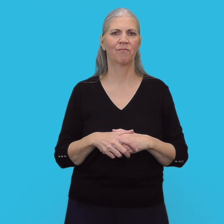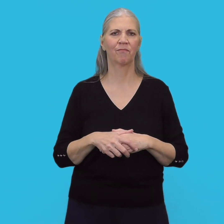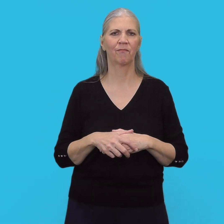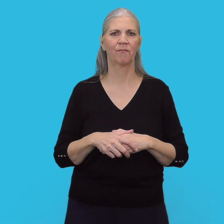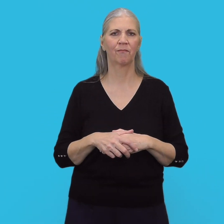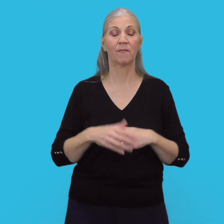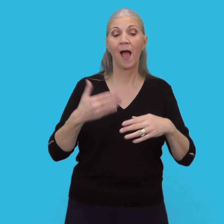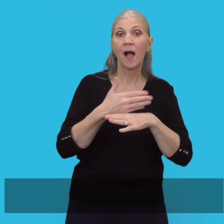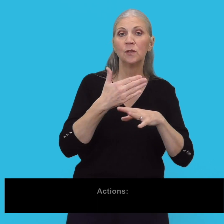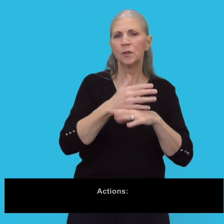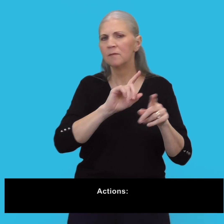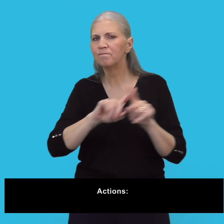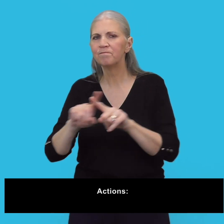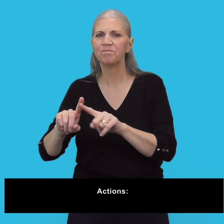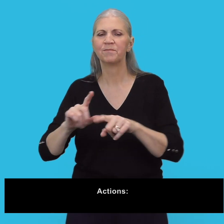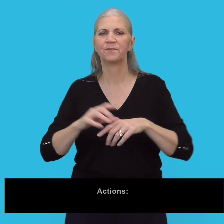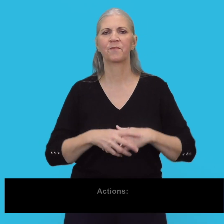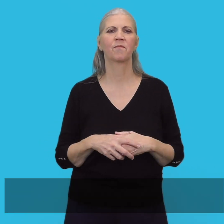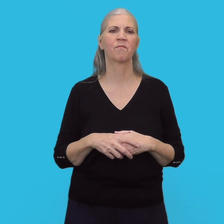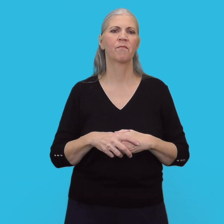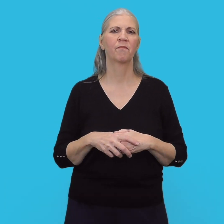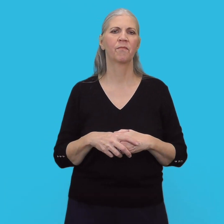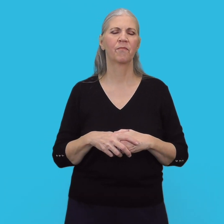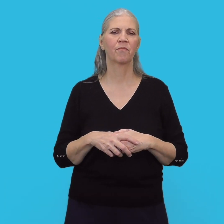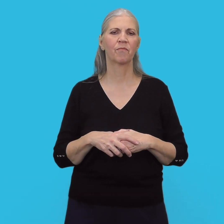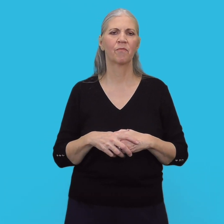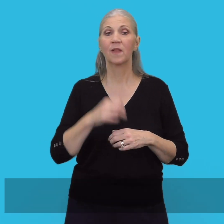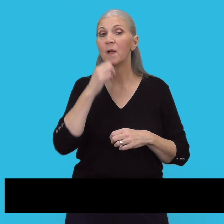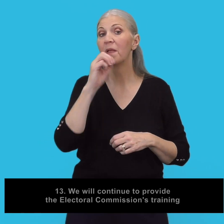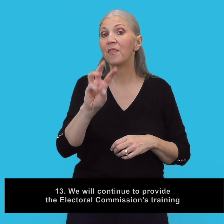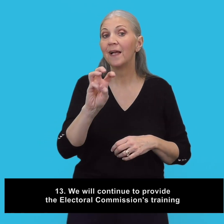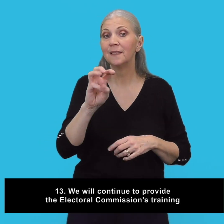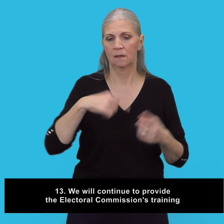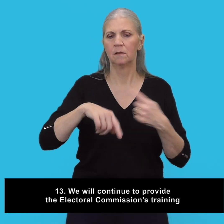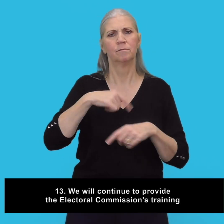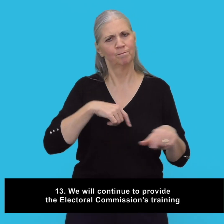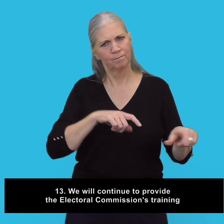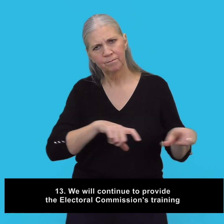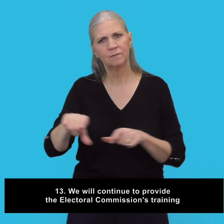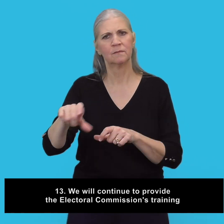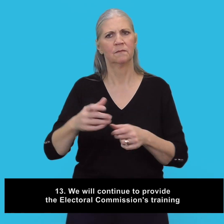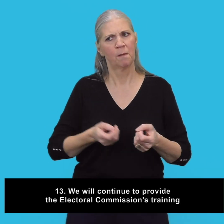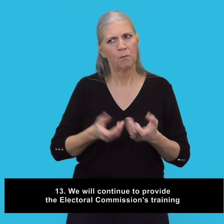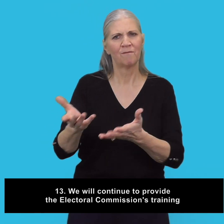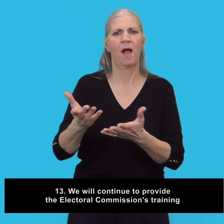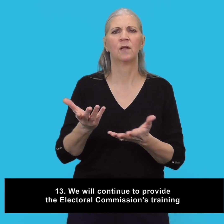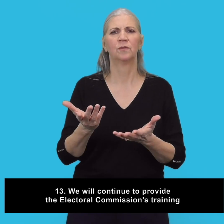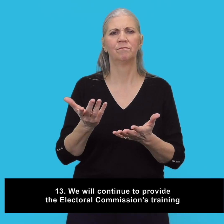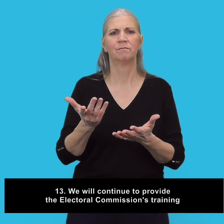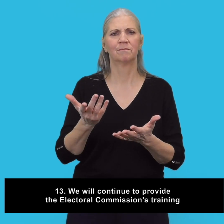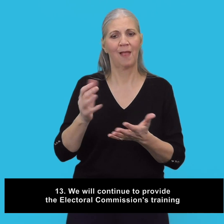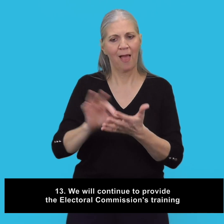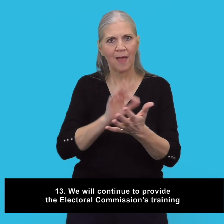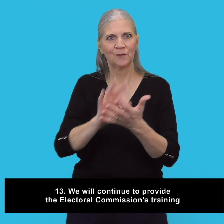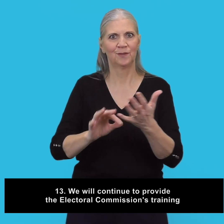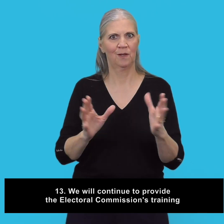processes. Actions. Number 13. We will continue to provide the